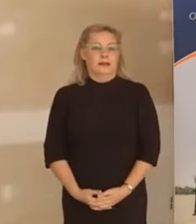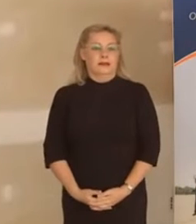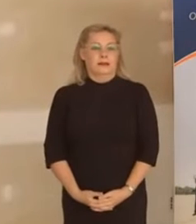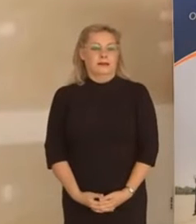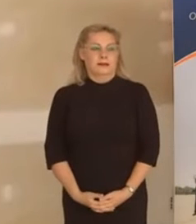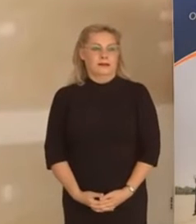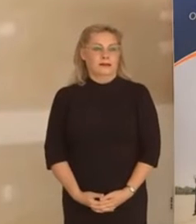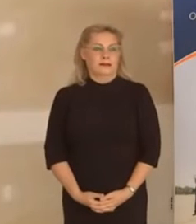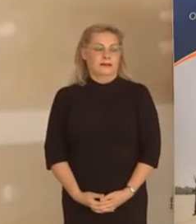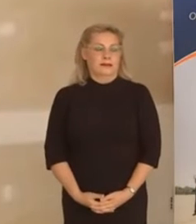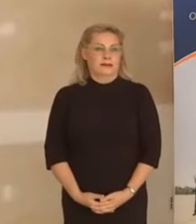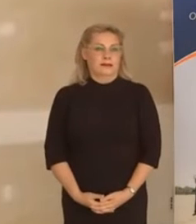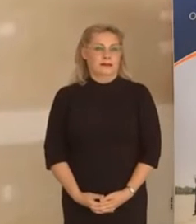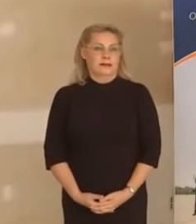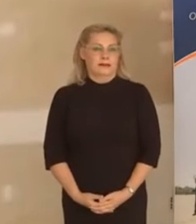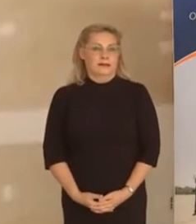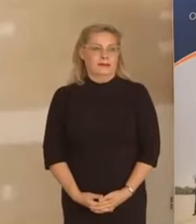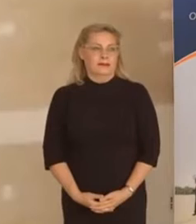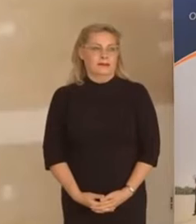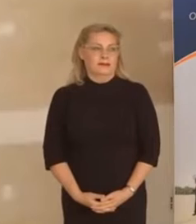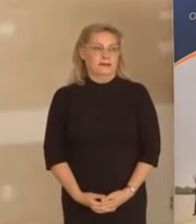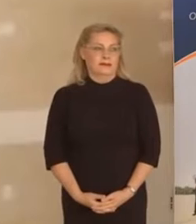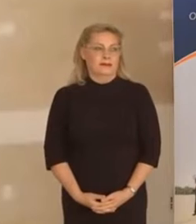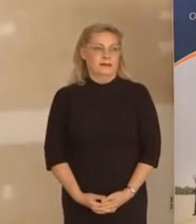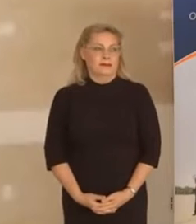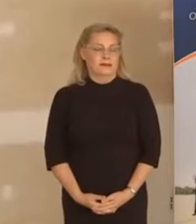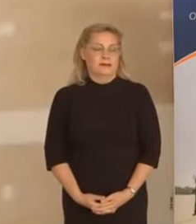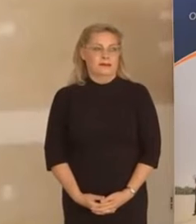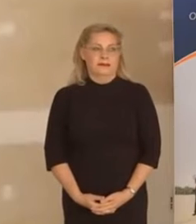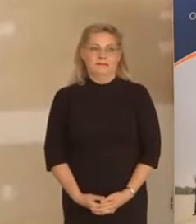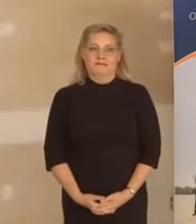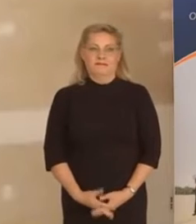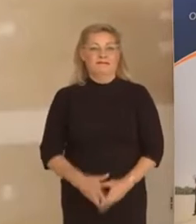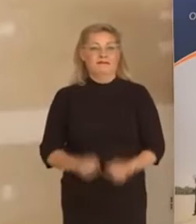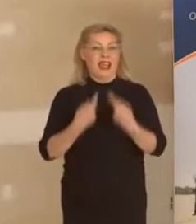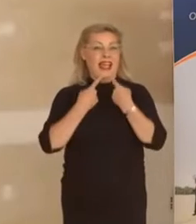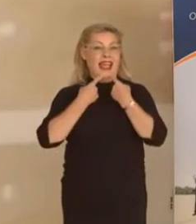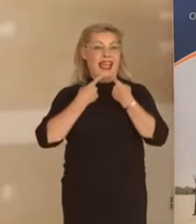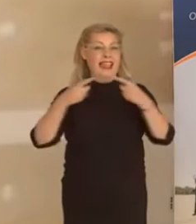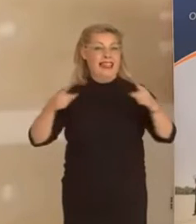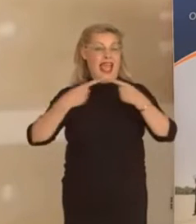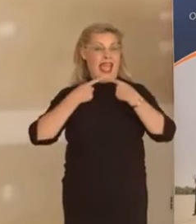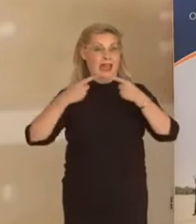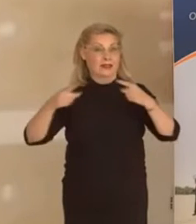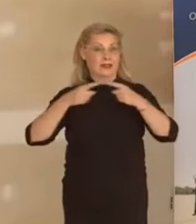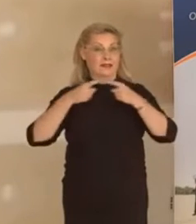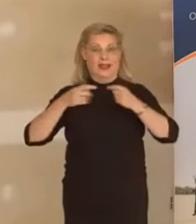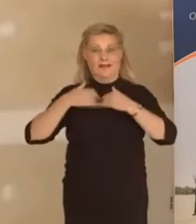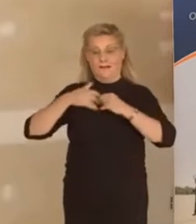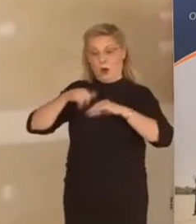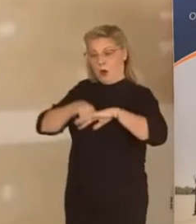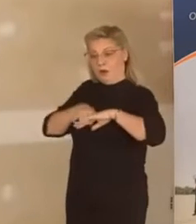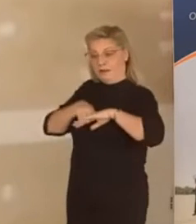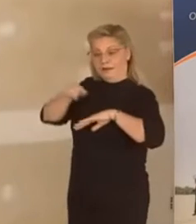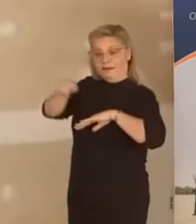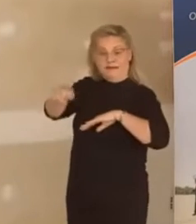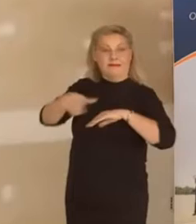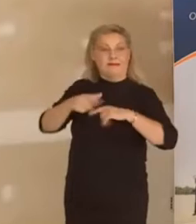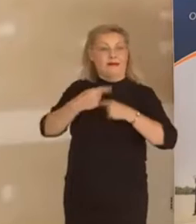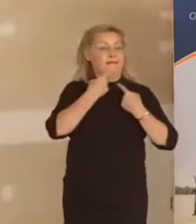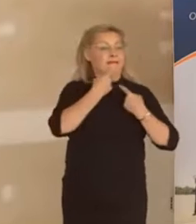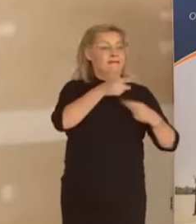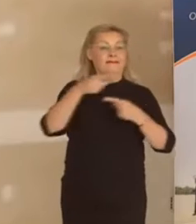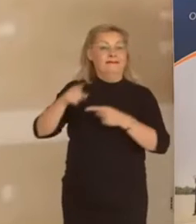Good morning, everyone. Calling for South Line. This is always going to happen. Adelaide has now reached its final stage at gate